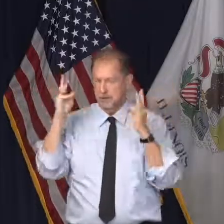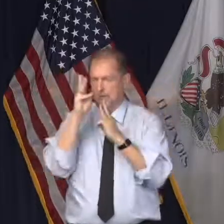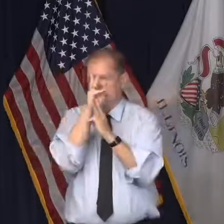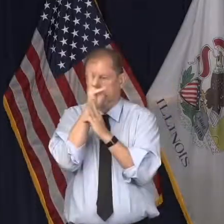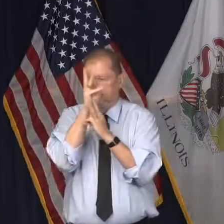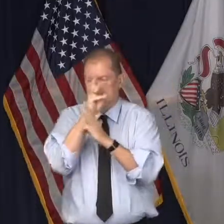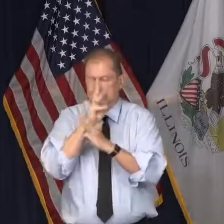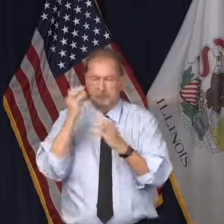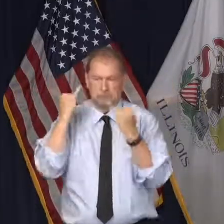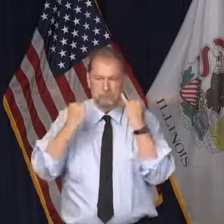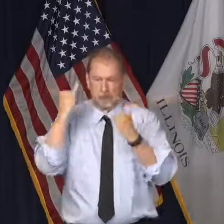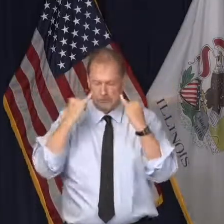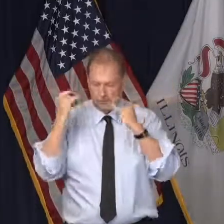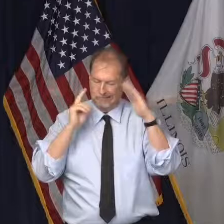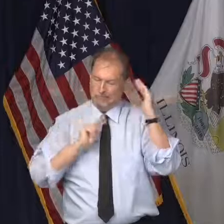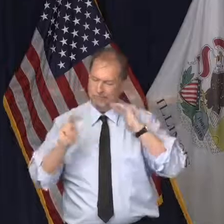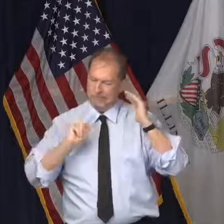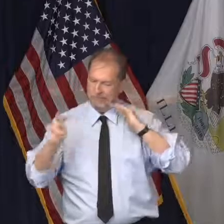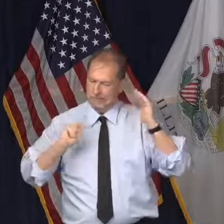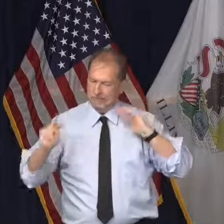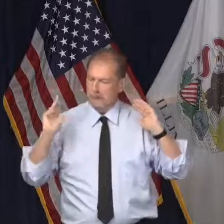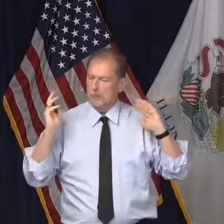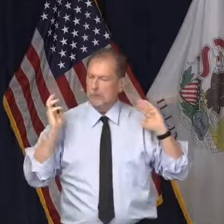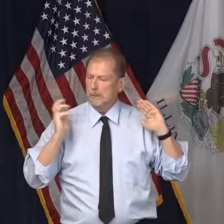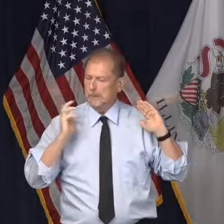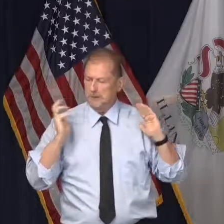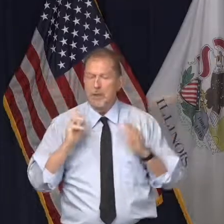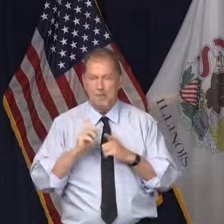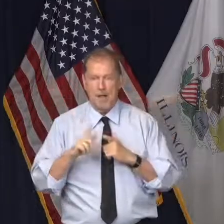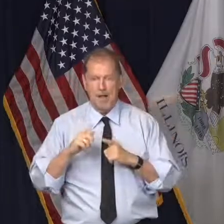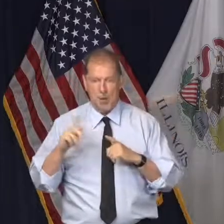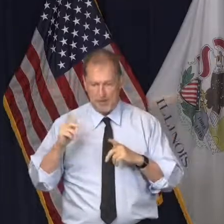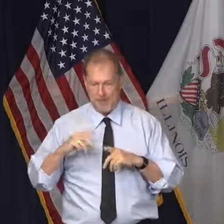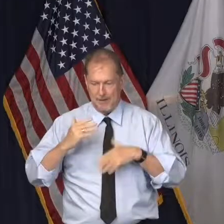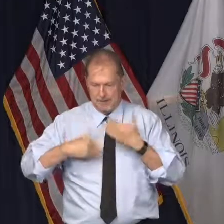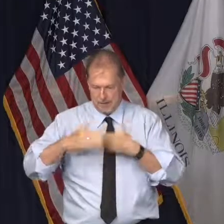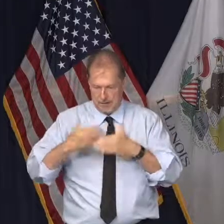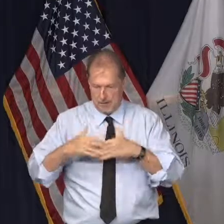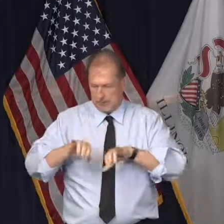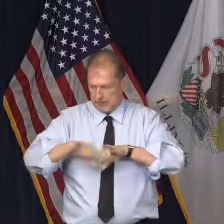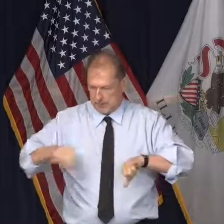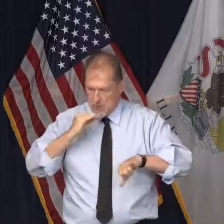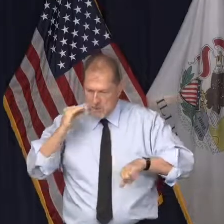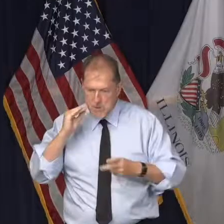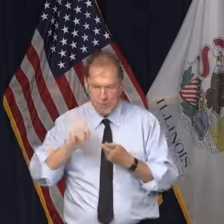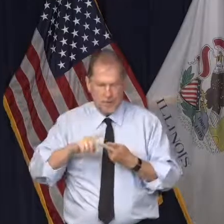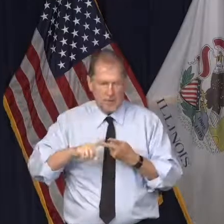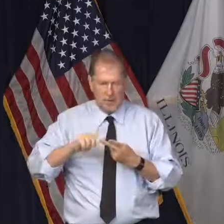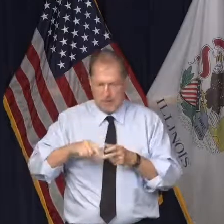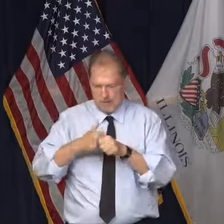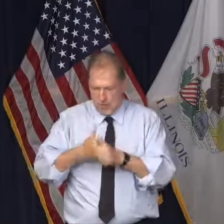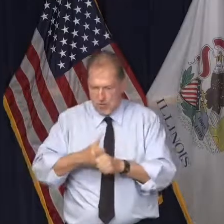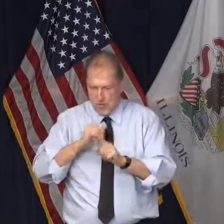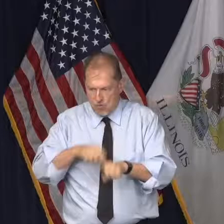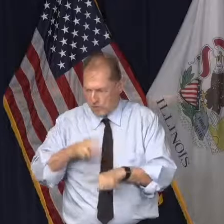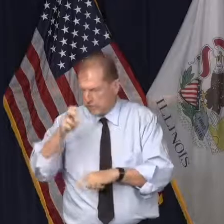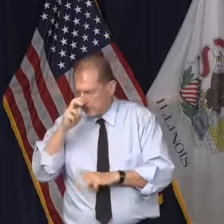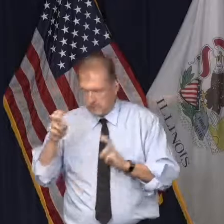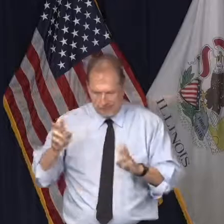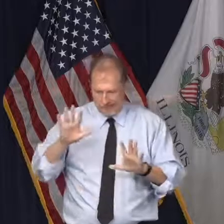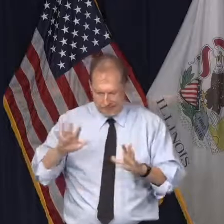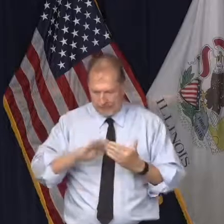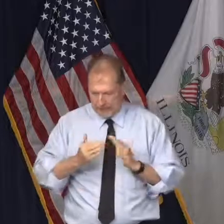some projections that we were able to avoid because of the quick action by both the city and the